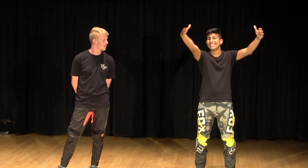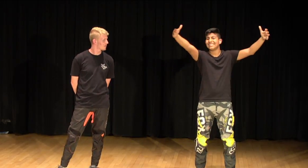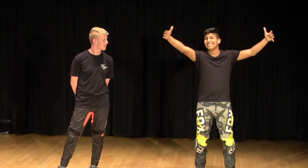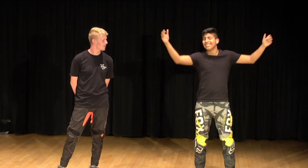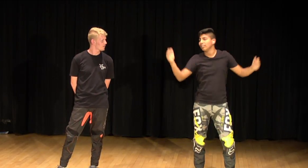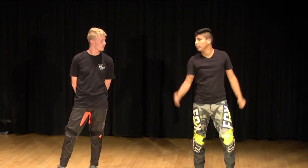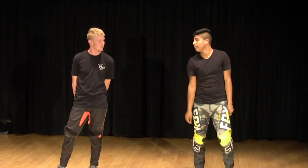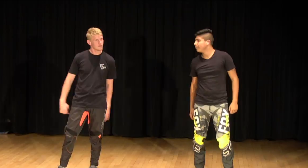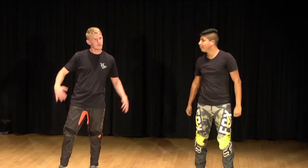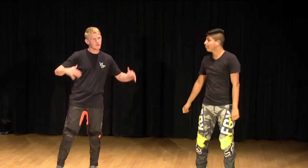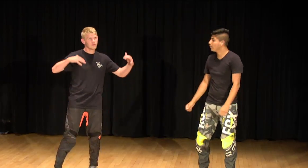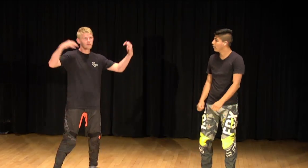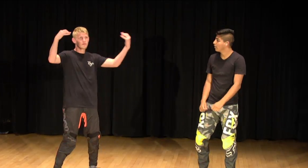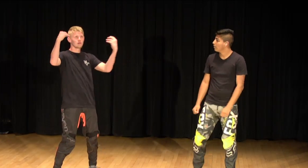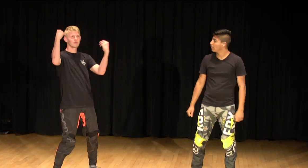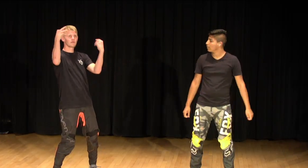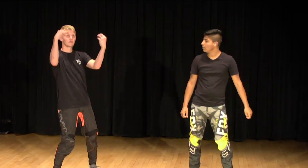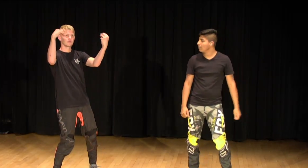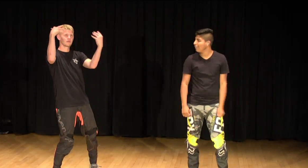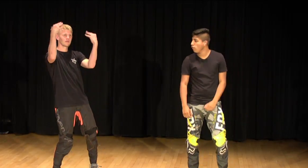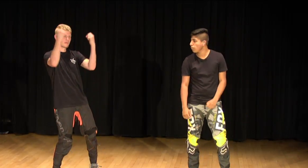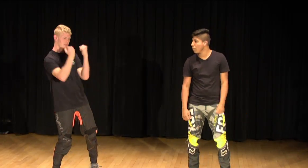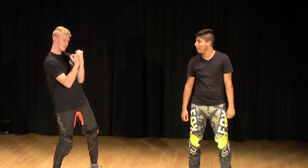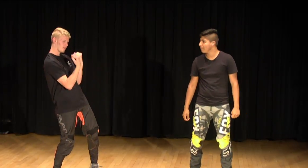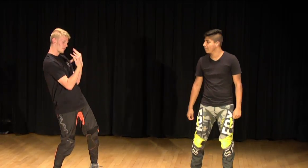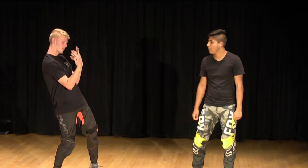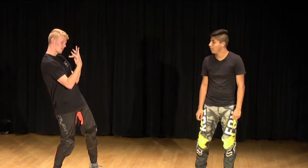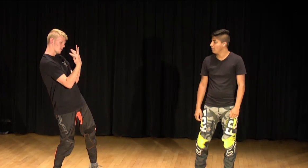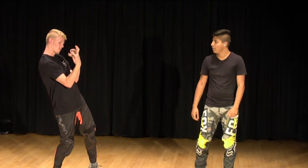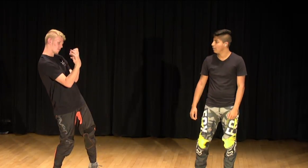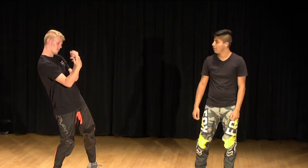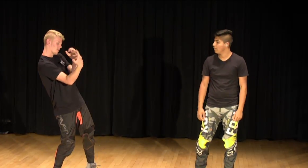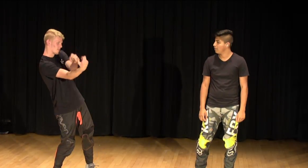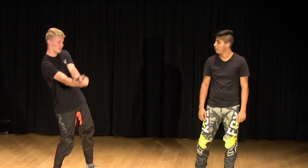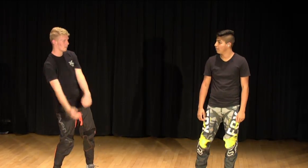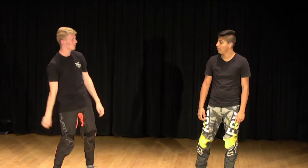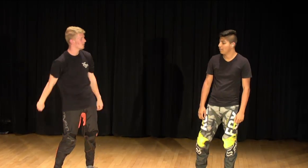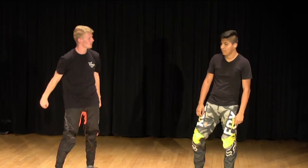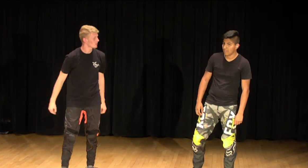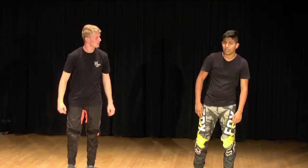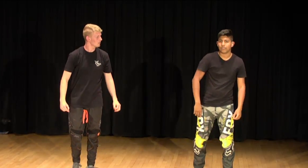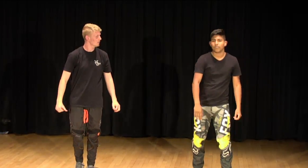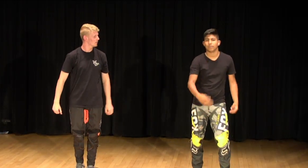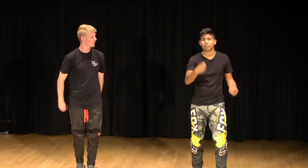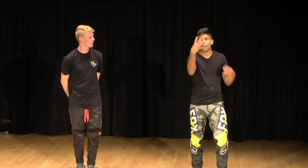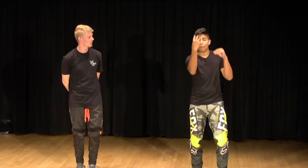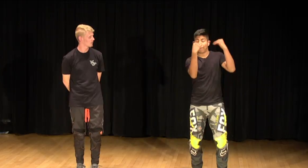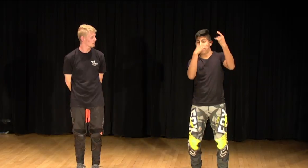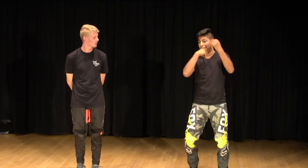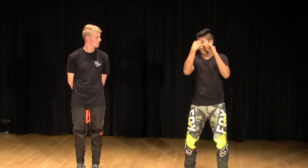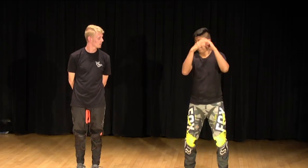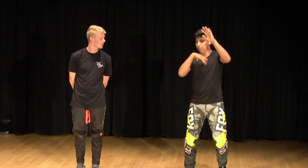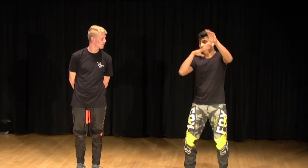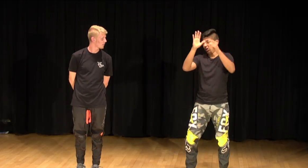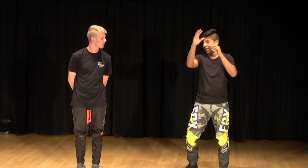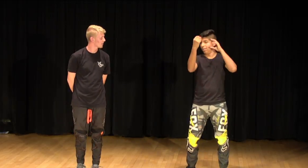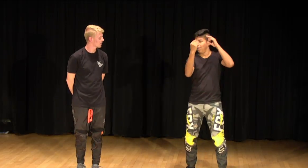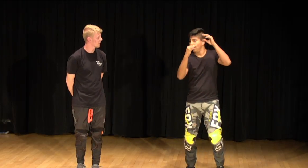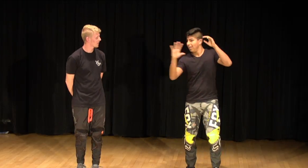All right, so we get to this big track. Wow, look at all this. All these lights shining, glistening. Look at all these lights all